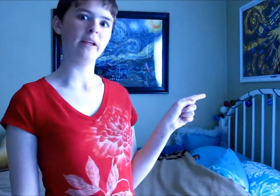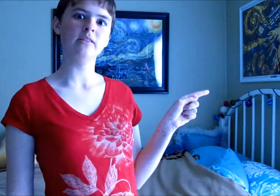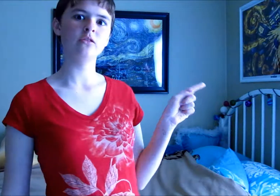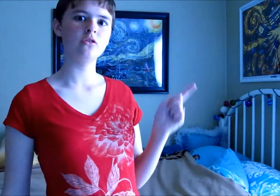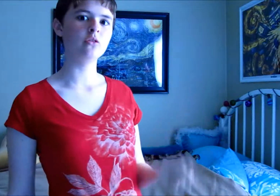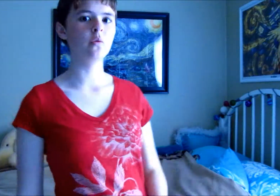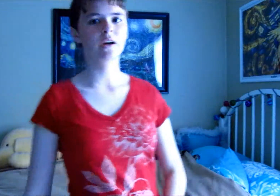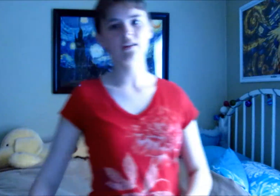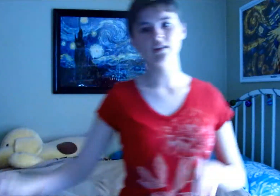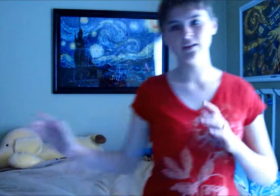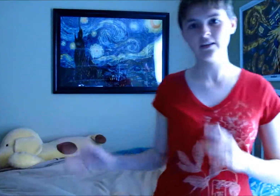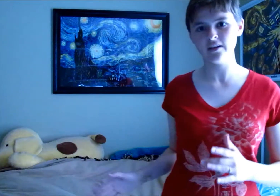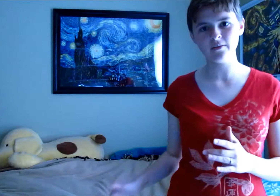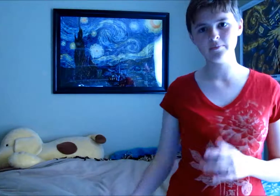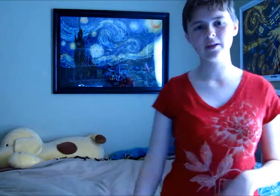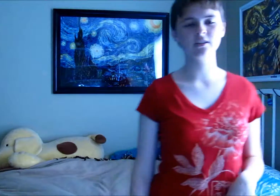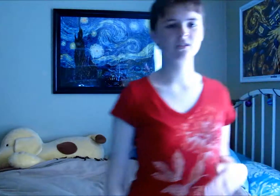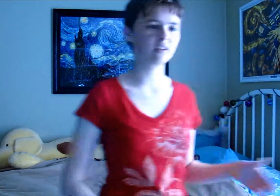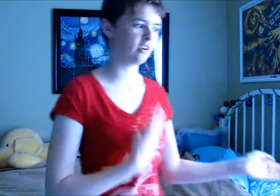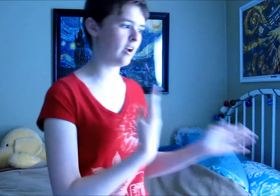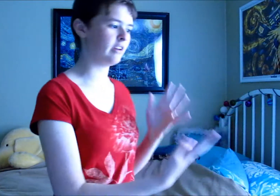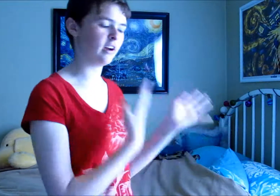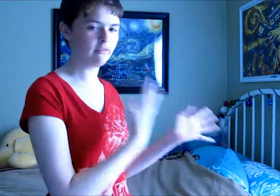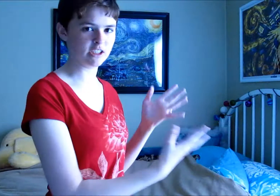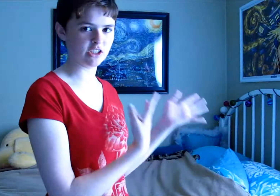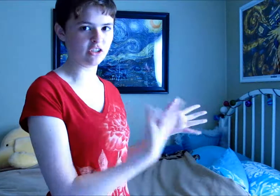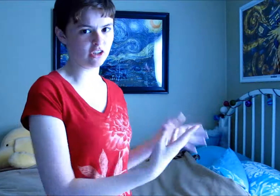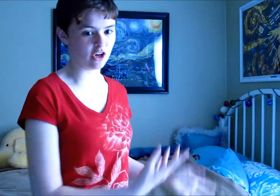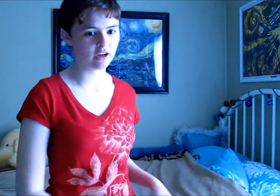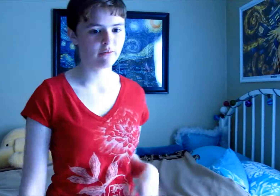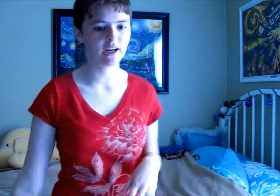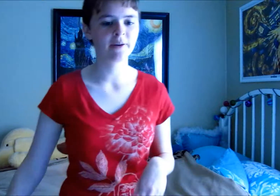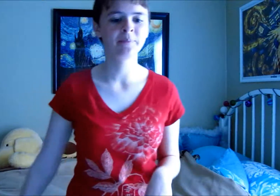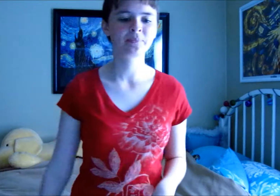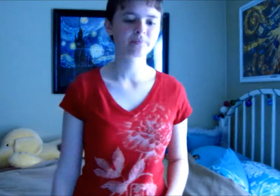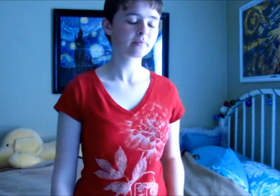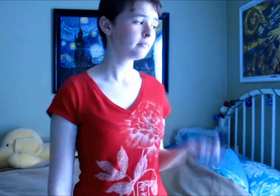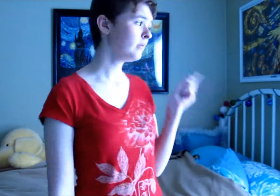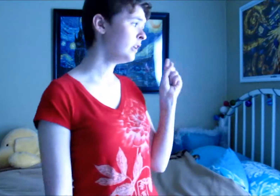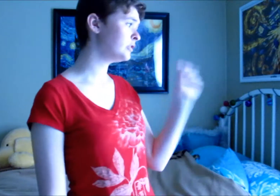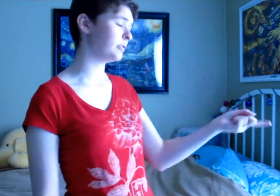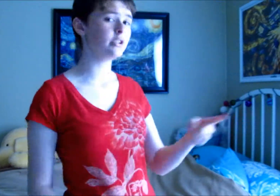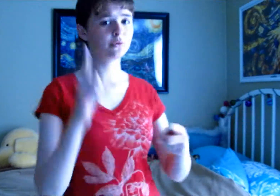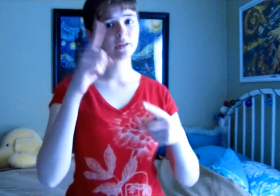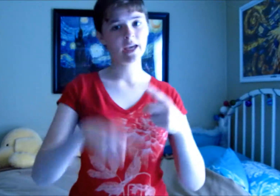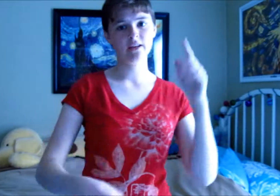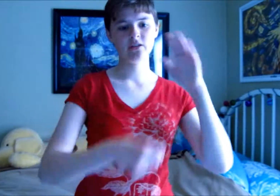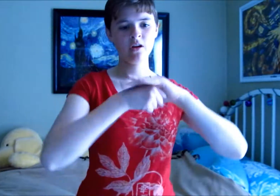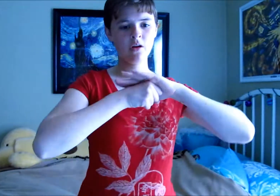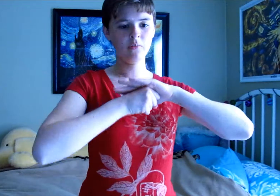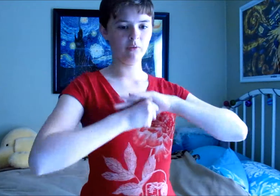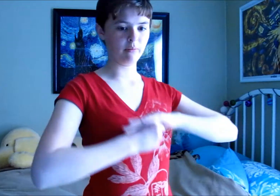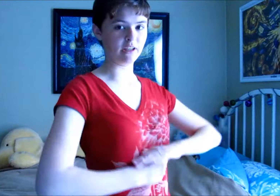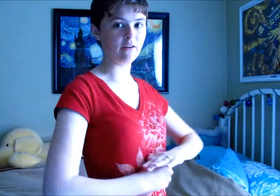point to Galinda because they're having a conversation. They're talking right now. So you can't bring me down.